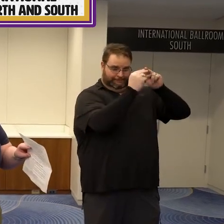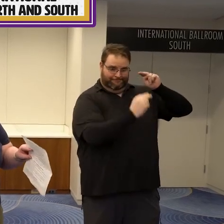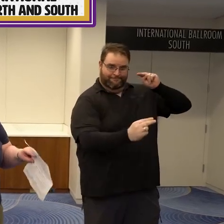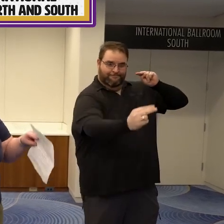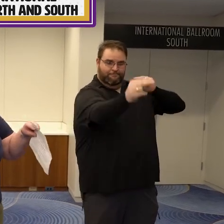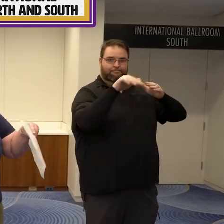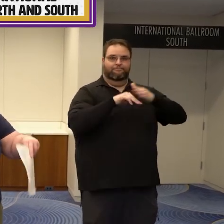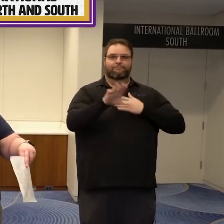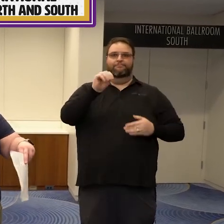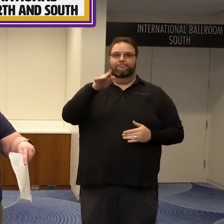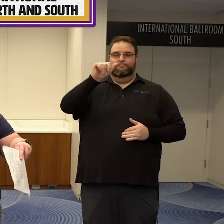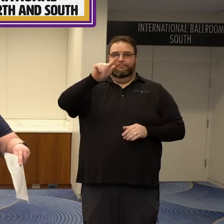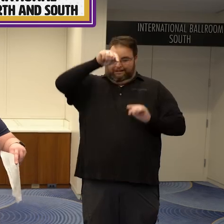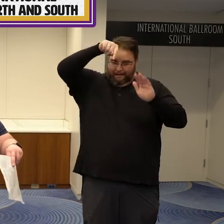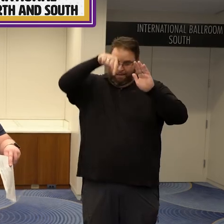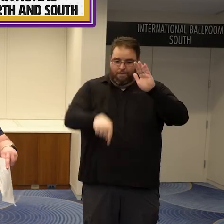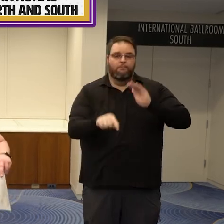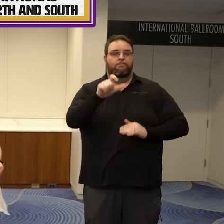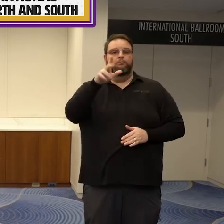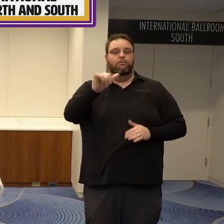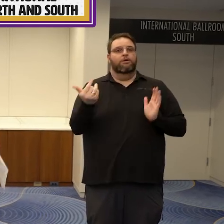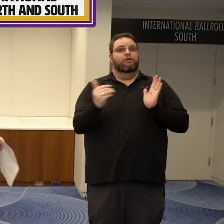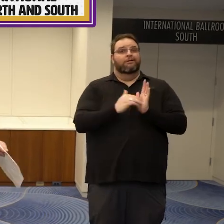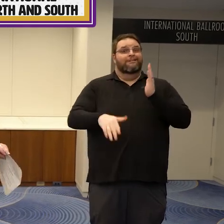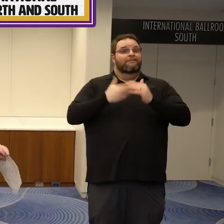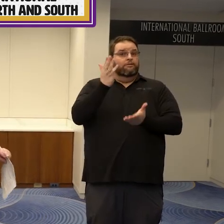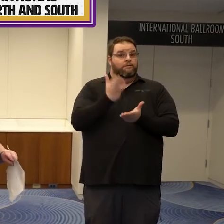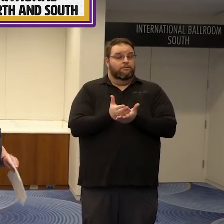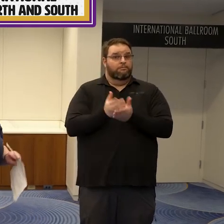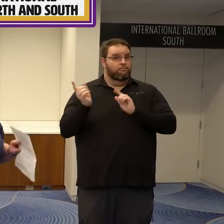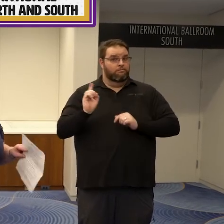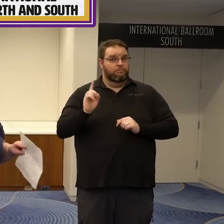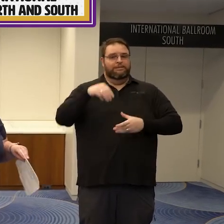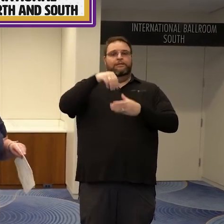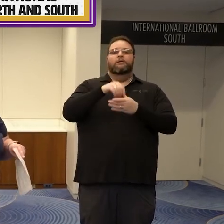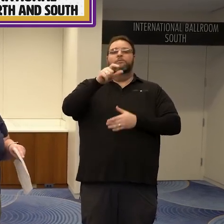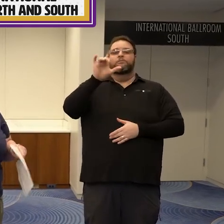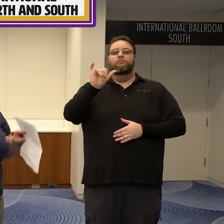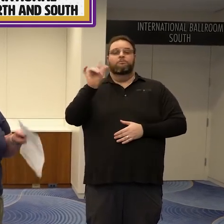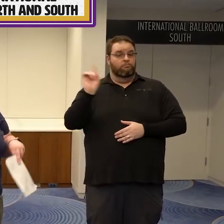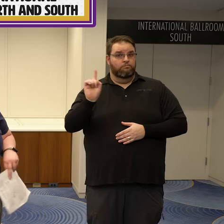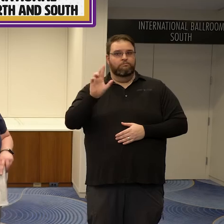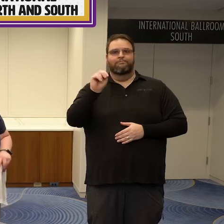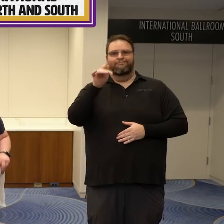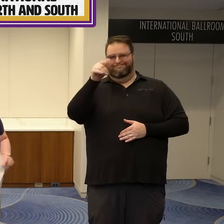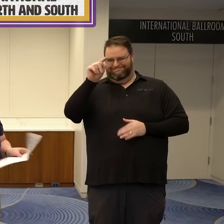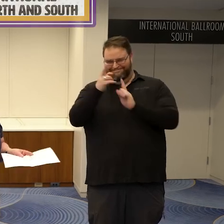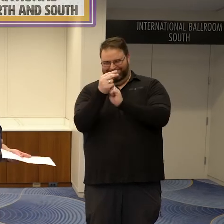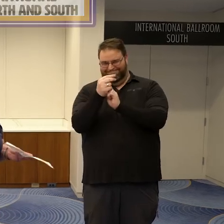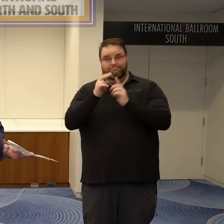the Marriott, and then down to lobby level. So our next stop is going to be in the lobby level of the